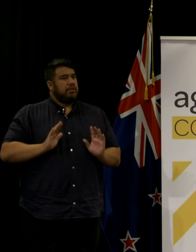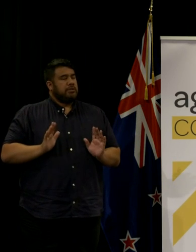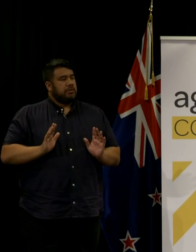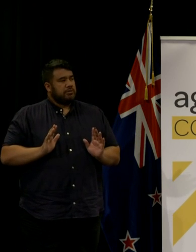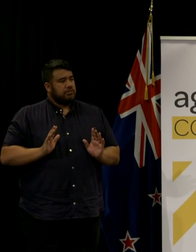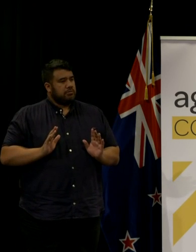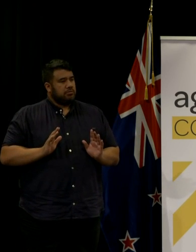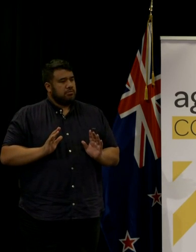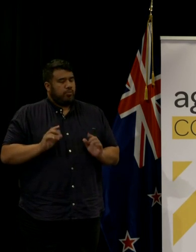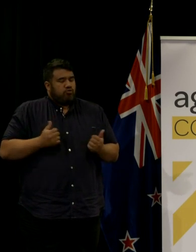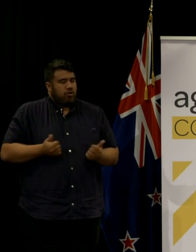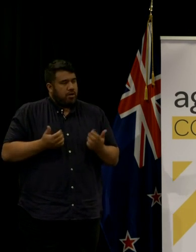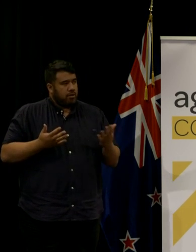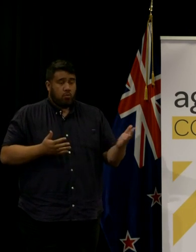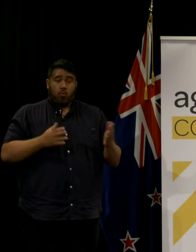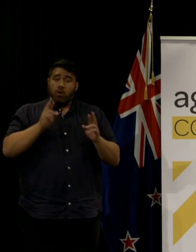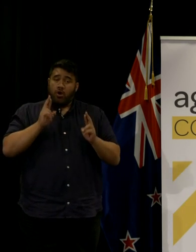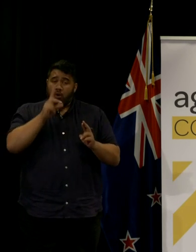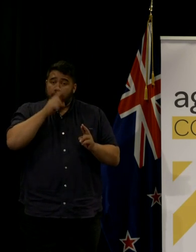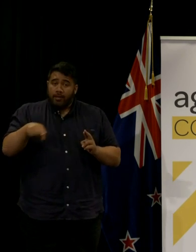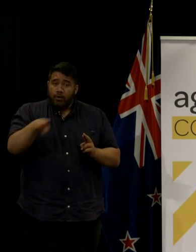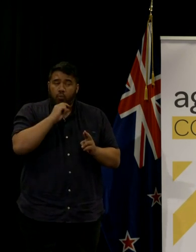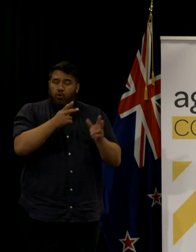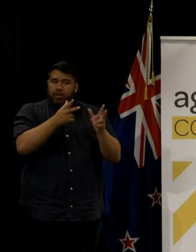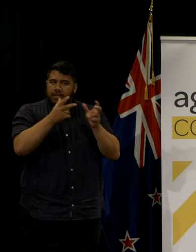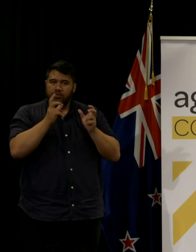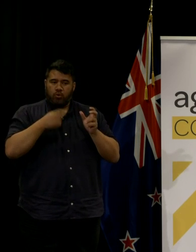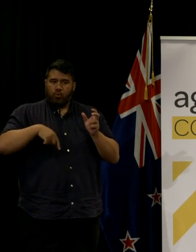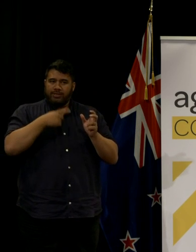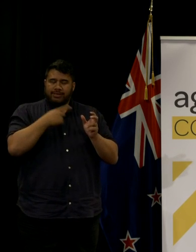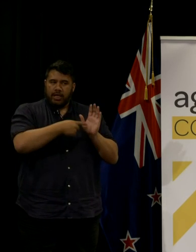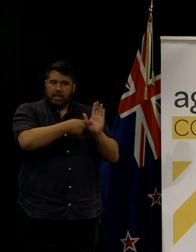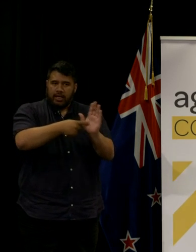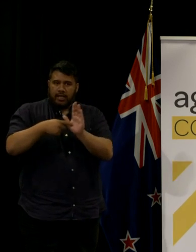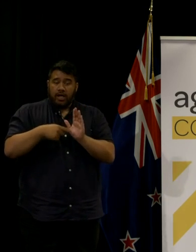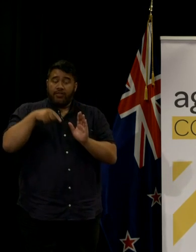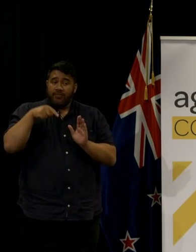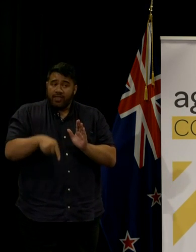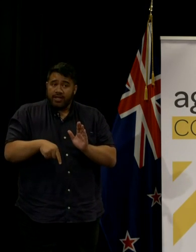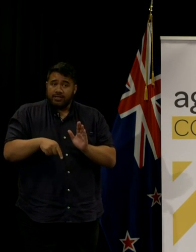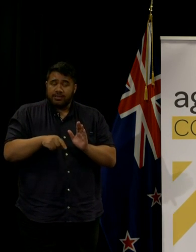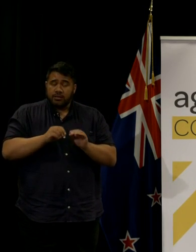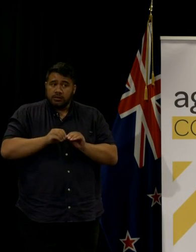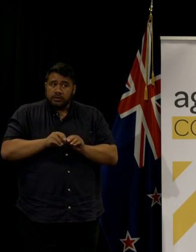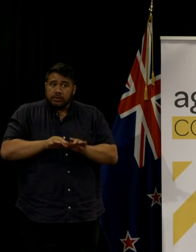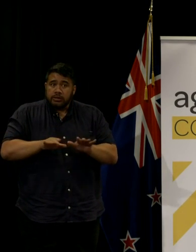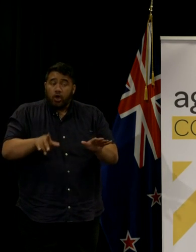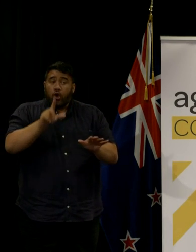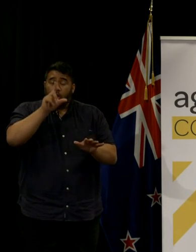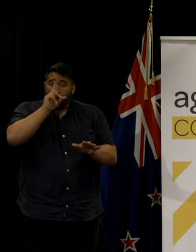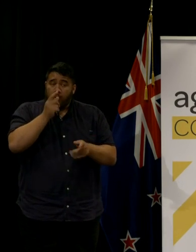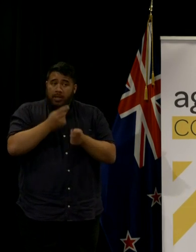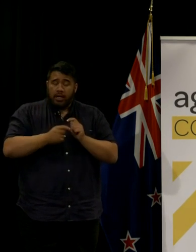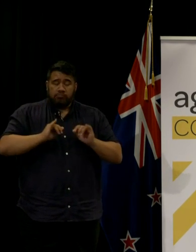that actually people have heard the messages and understand how horrendous this could get. We don't want thousands of people